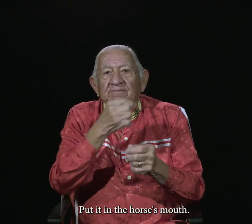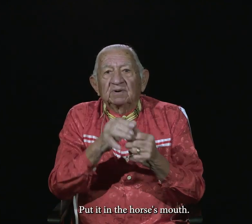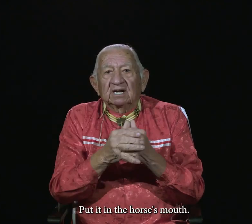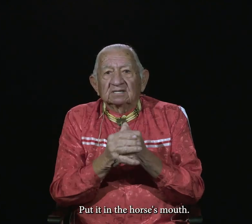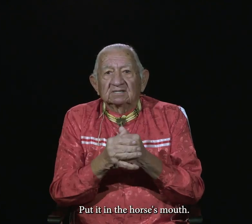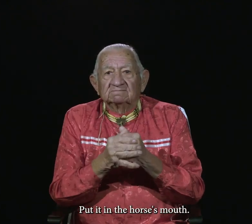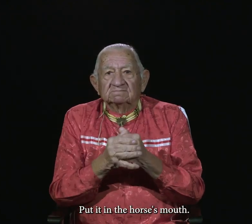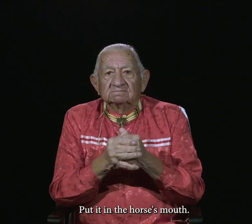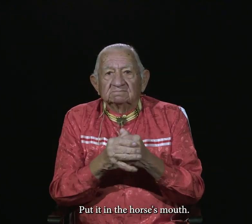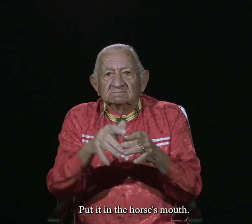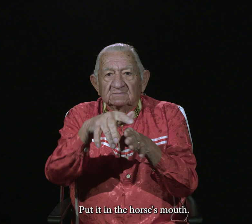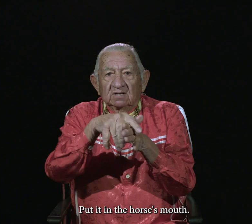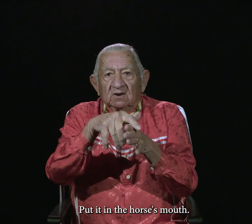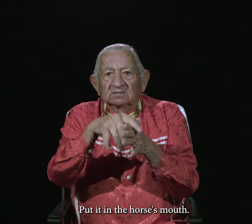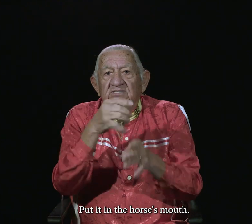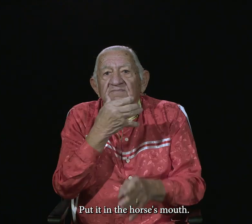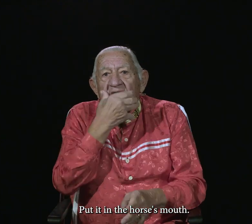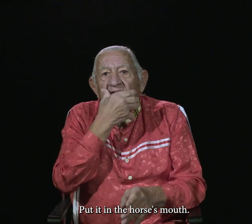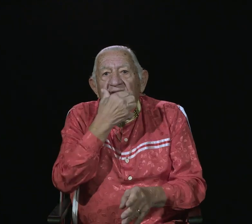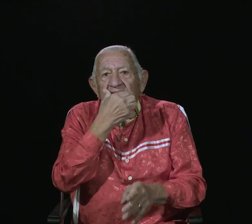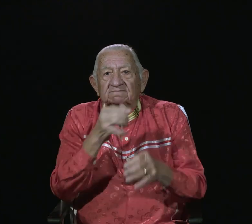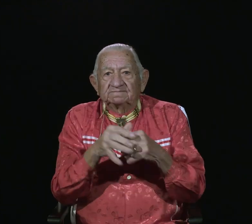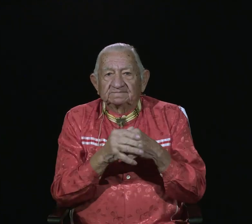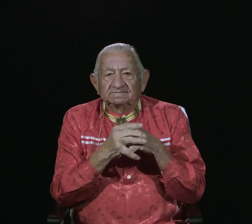put it in the horse's mouth.